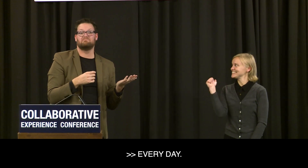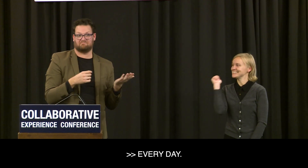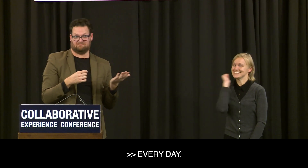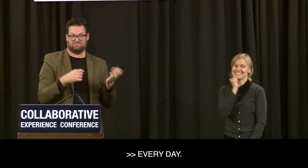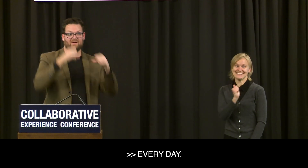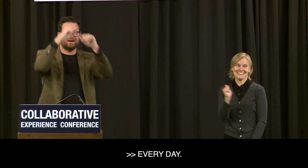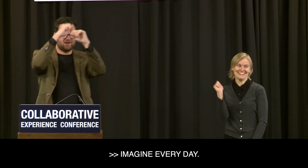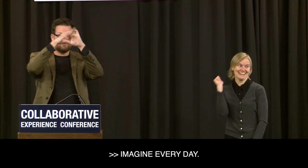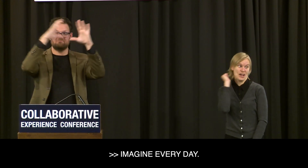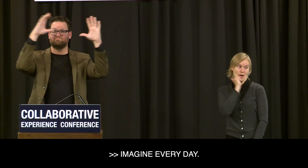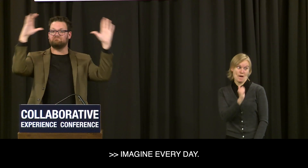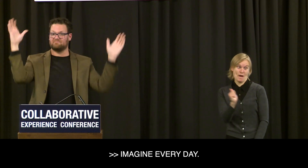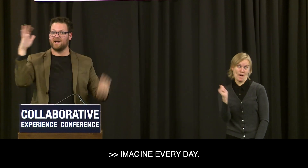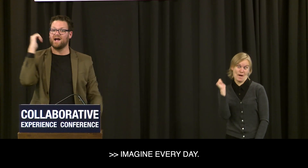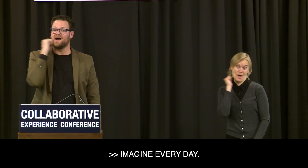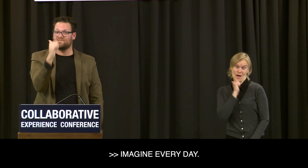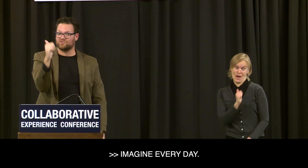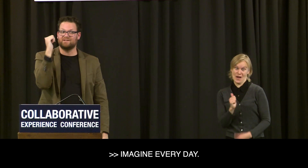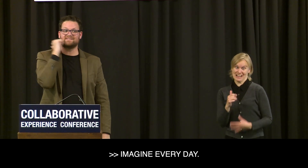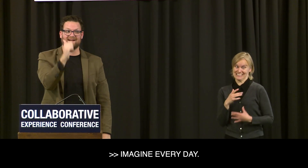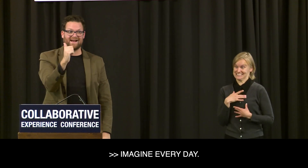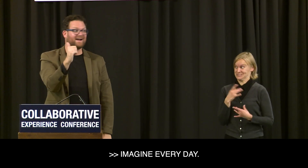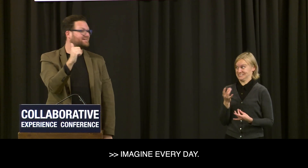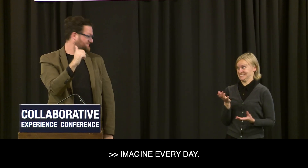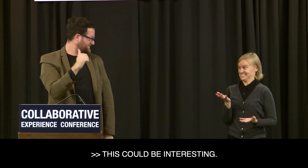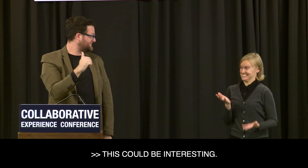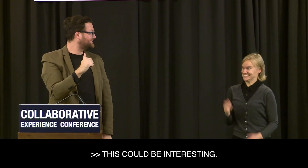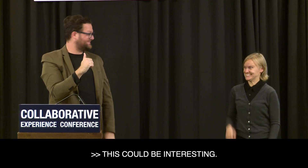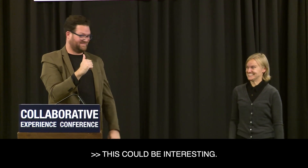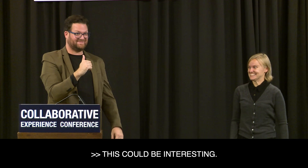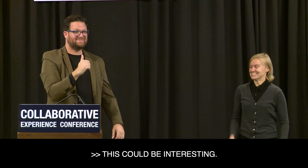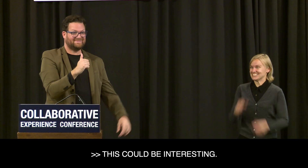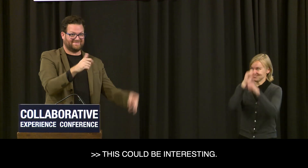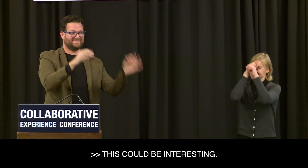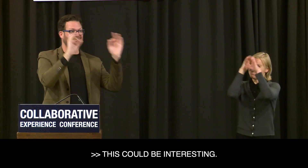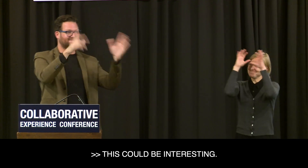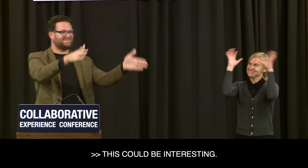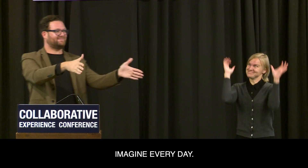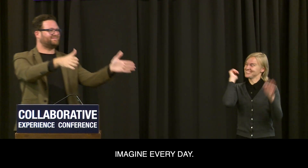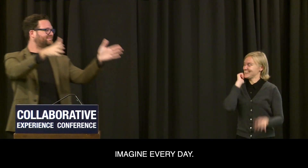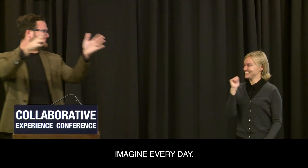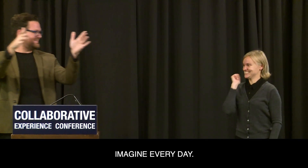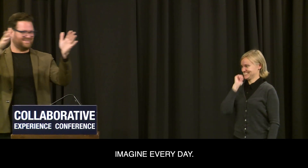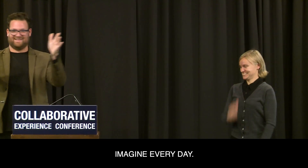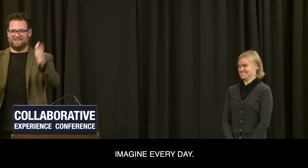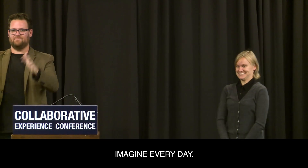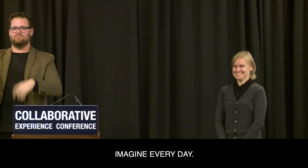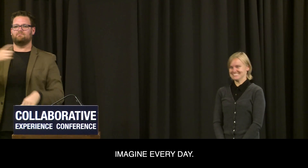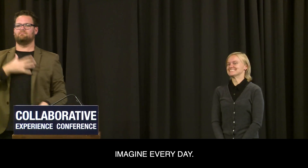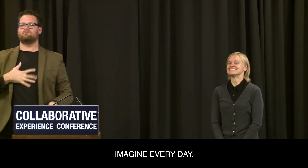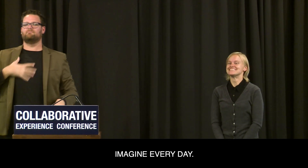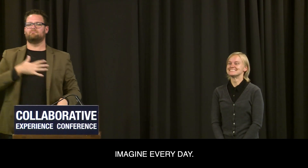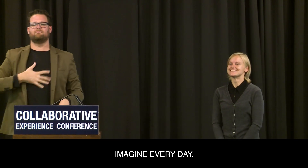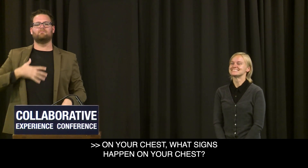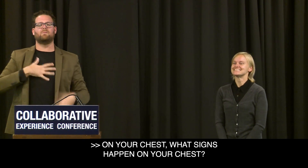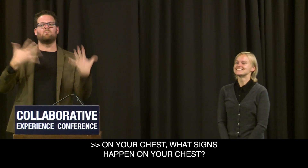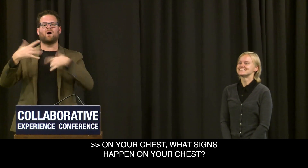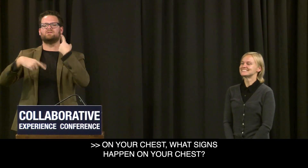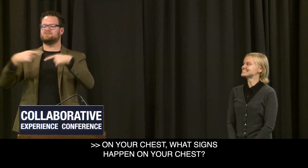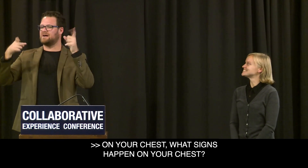day? Imagine every day. This can be interesting. Imagine every day. On your chest, what signs